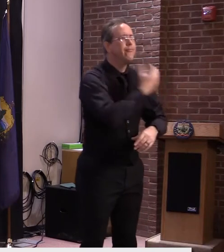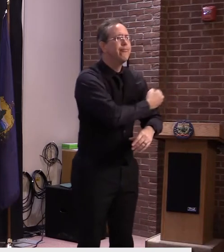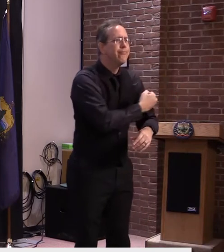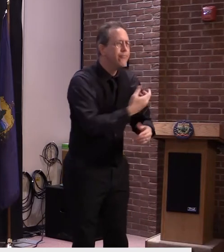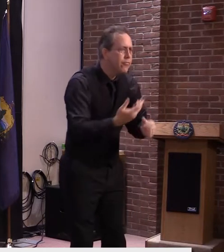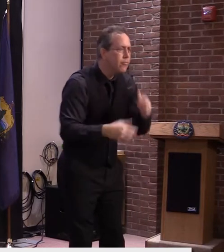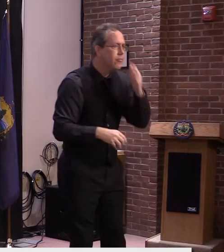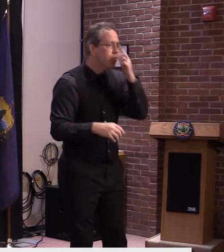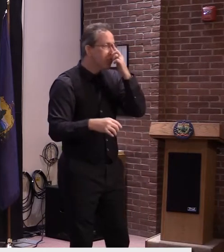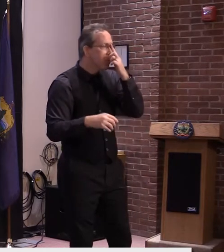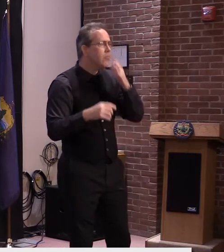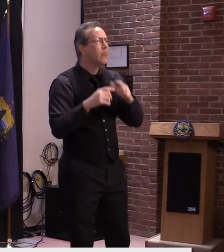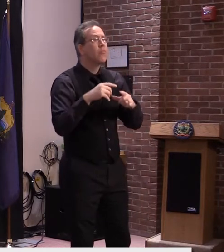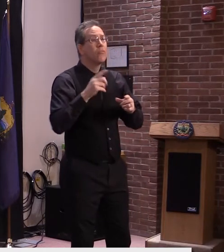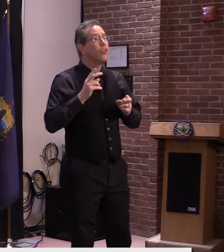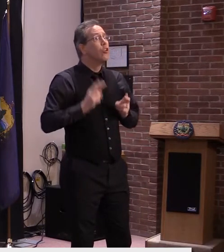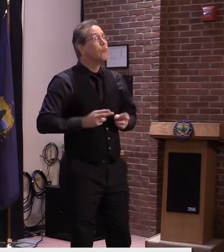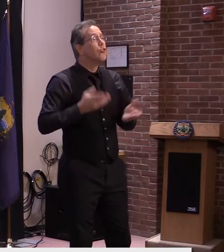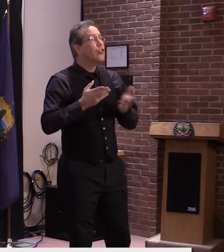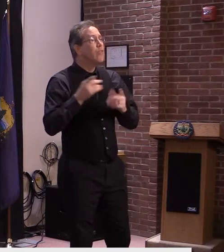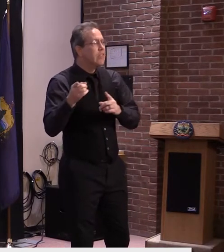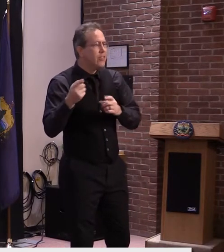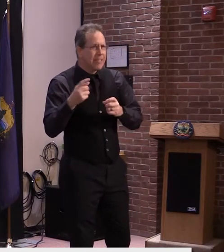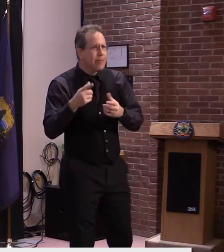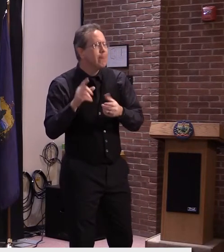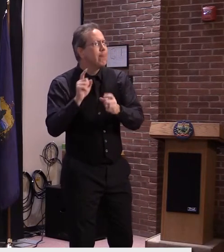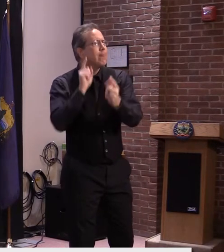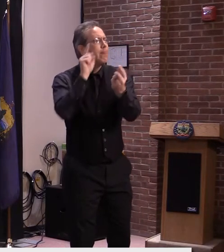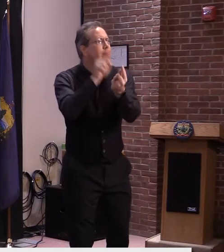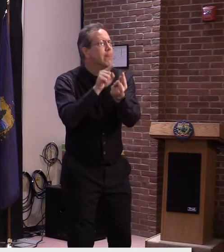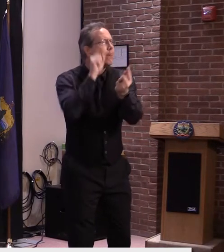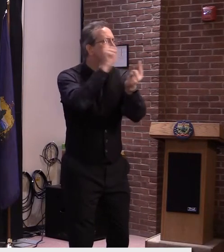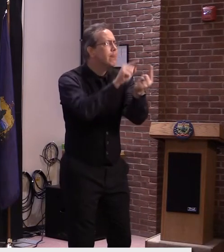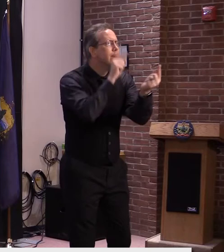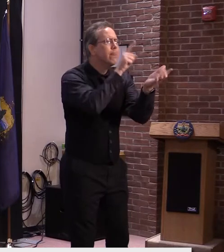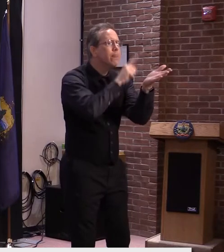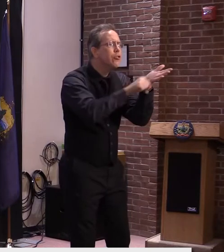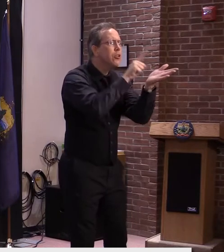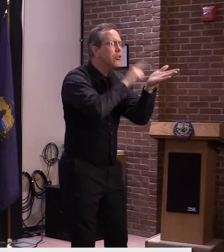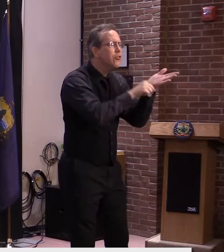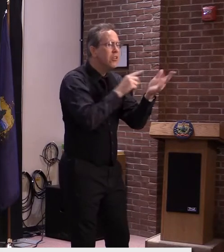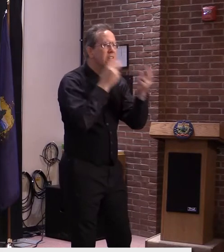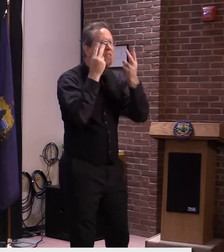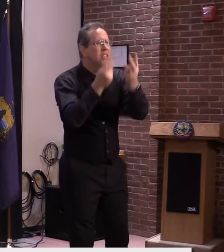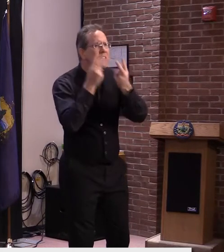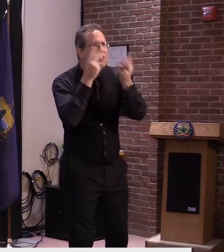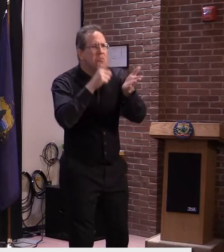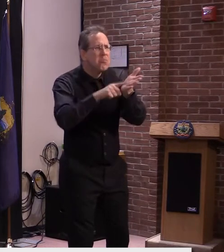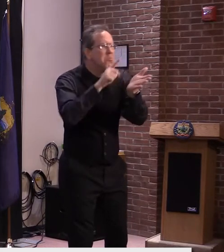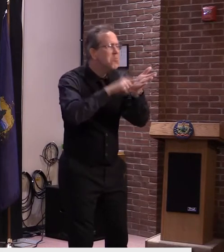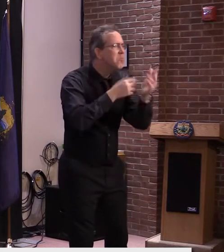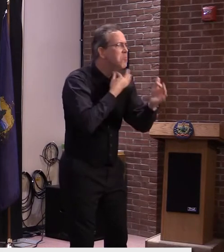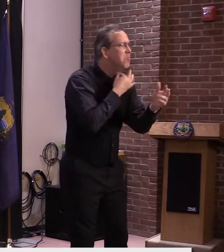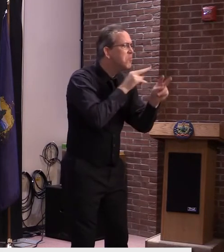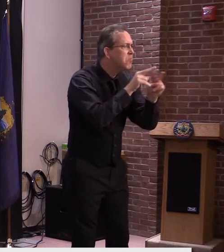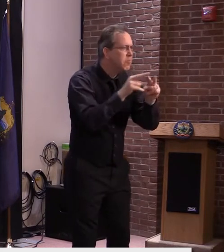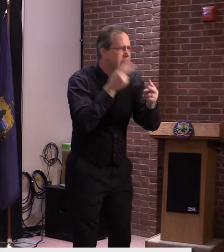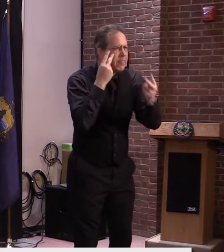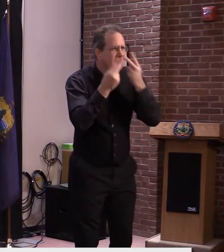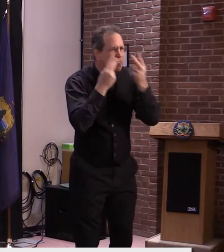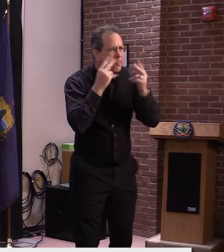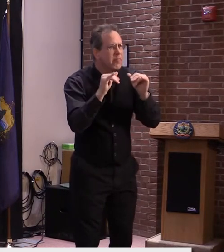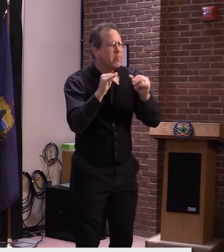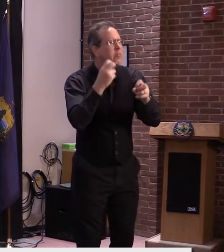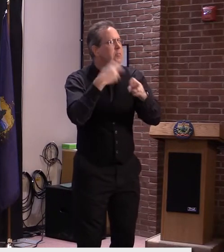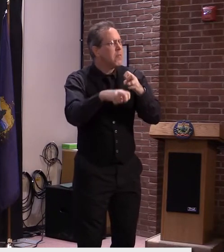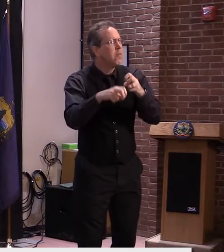are often on the road between clients' homes and district offices. It can put them in precarious situations. Cell